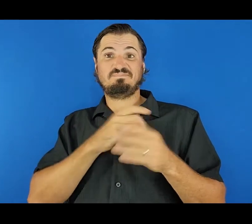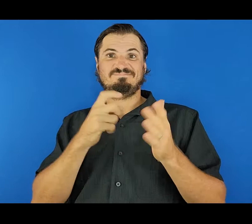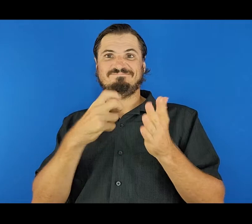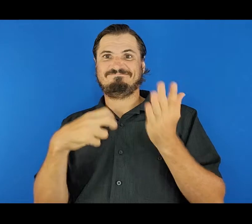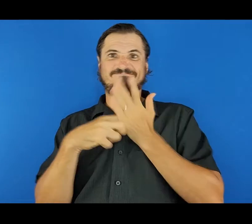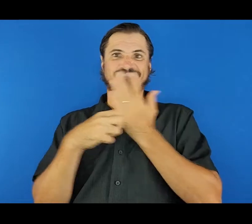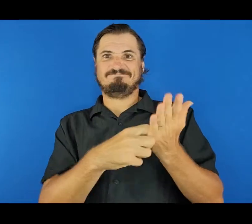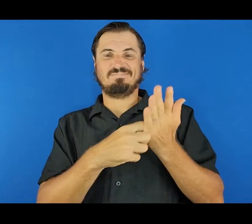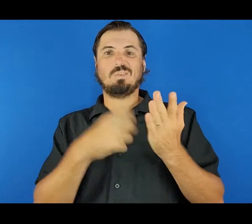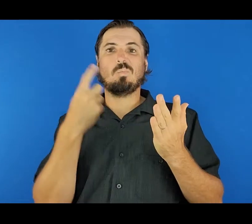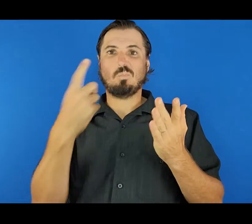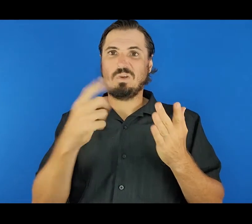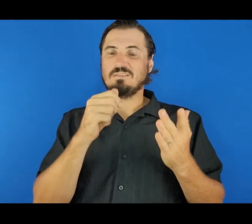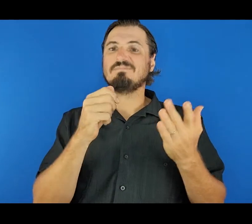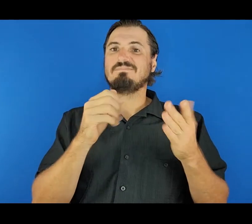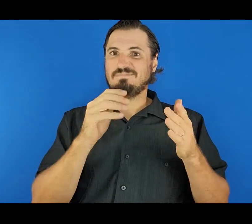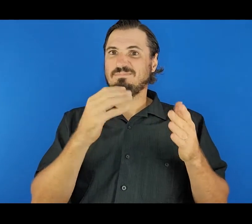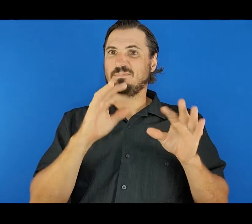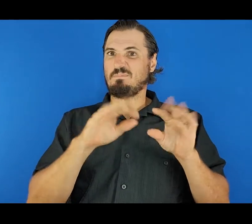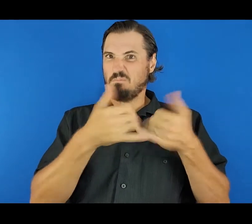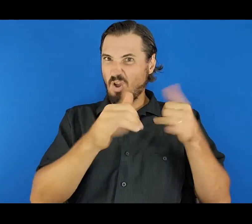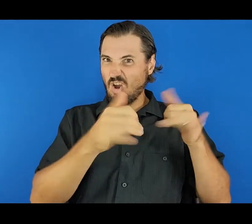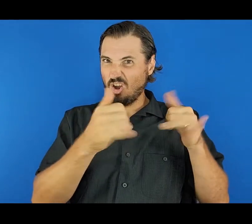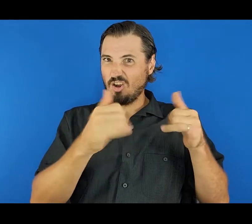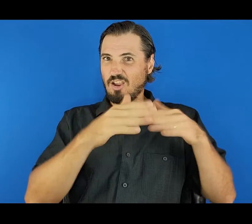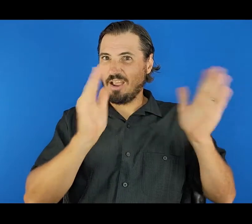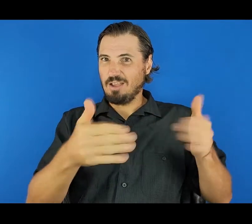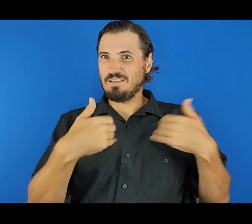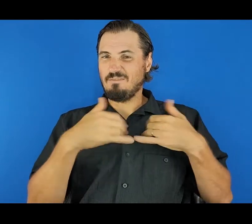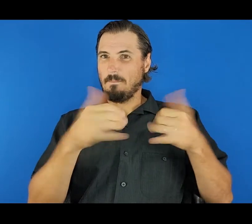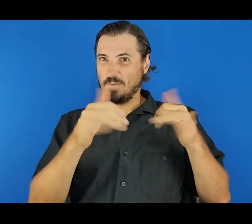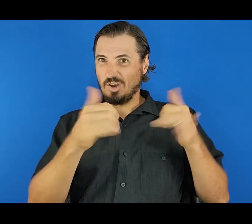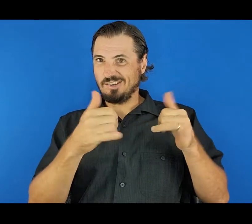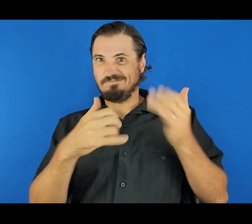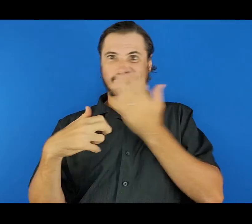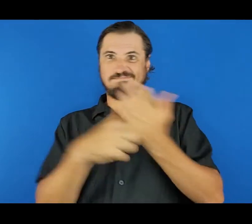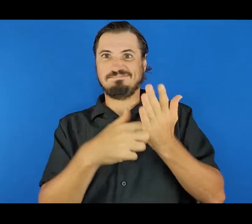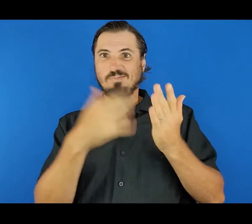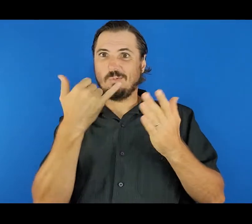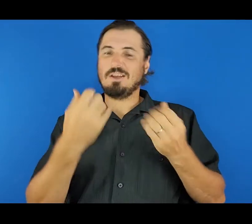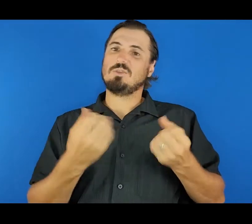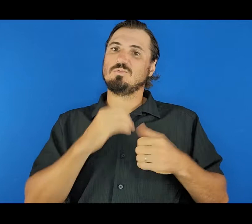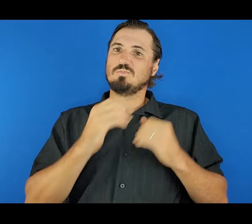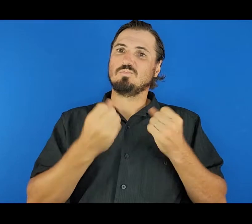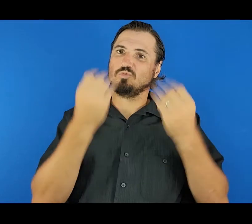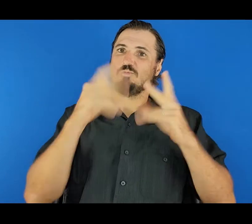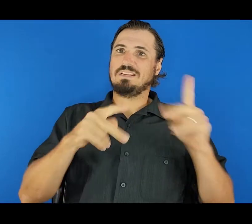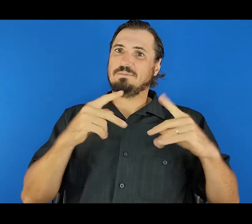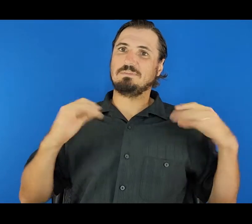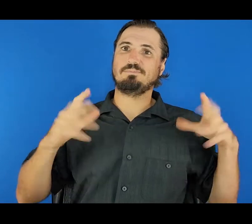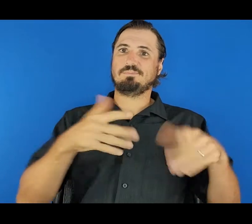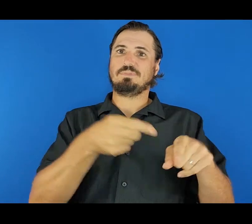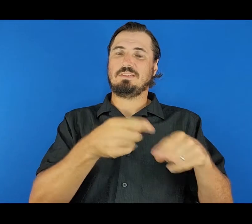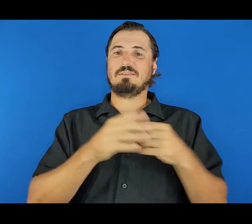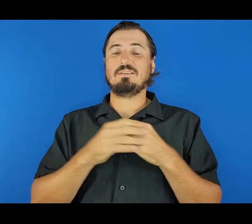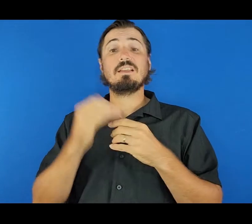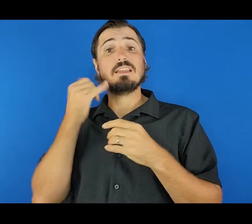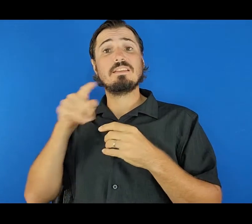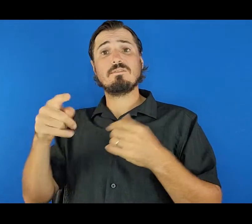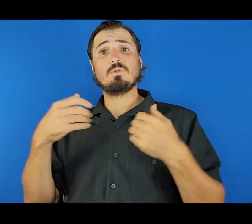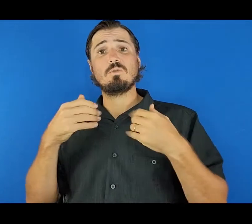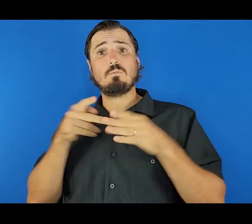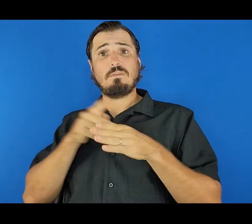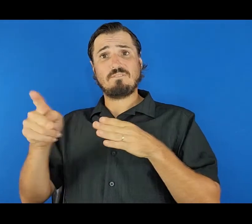at a private residence for violating the statewide safety rules. To report a violation, please call KPD.